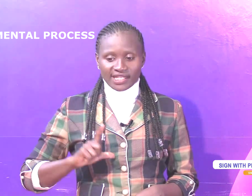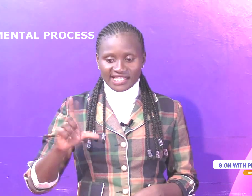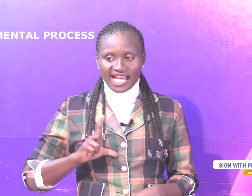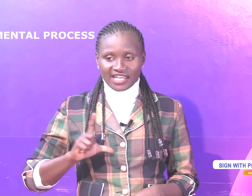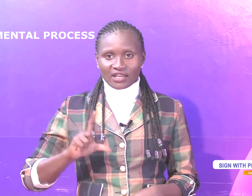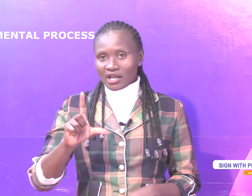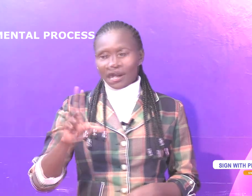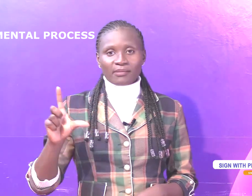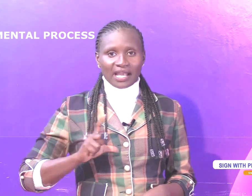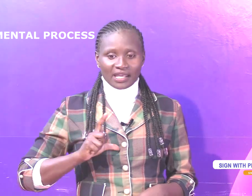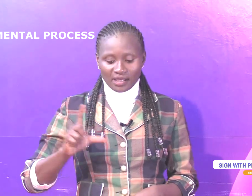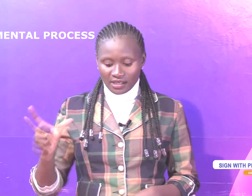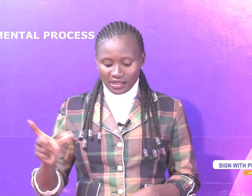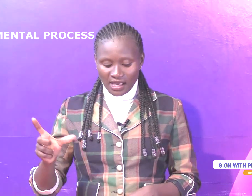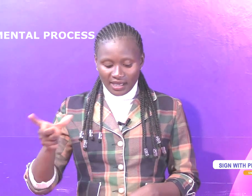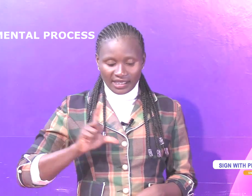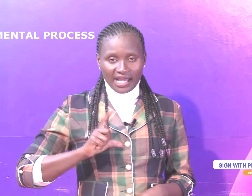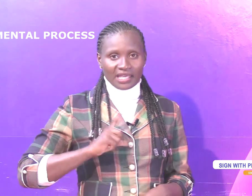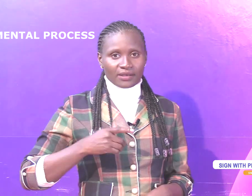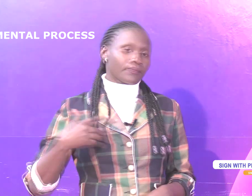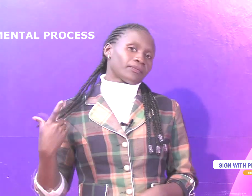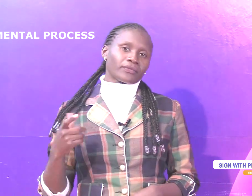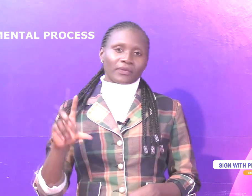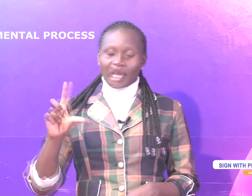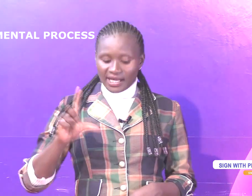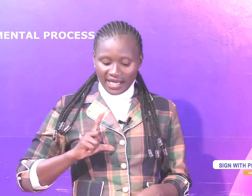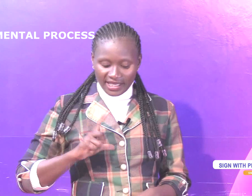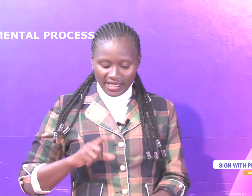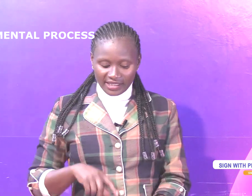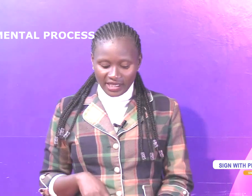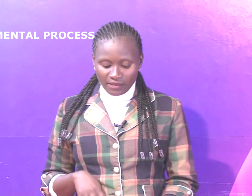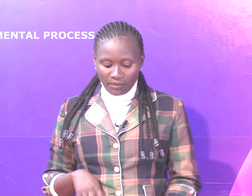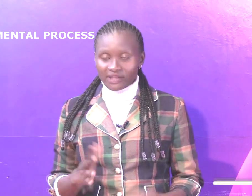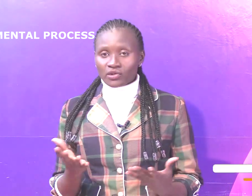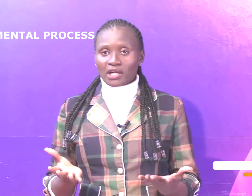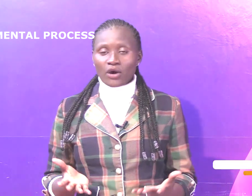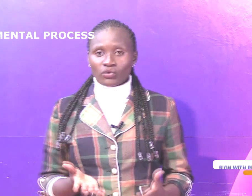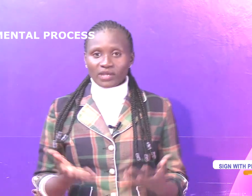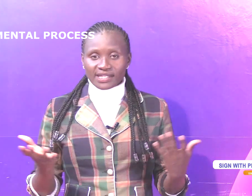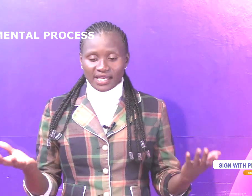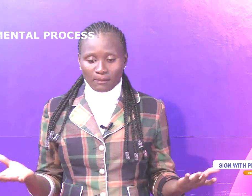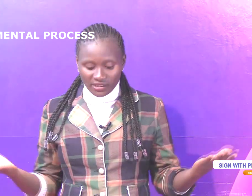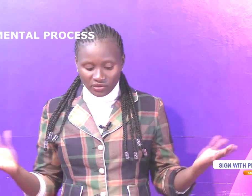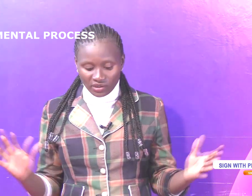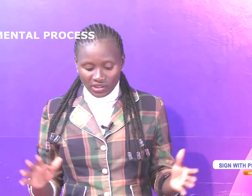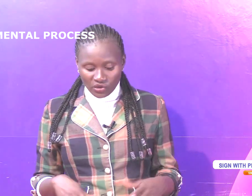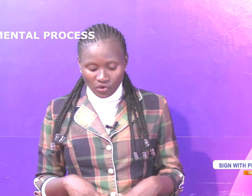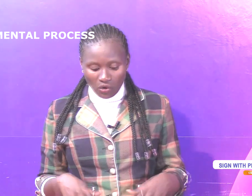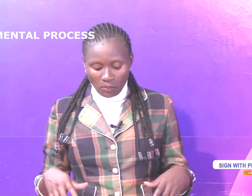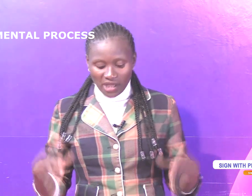Lucky, I'm lucky, lucky, lucky. And then puzzle. How do we sign puzzle? So puzzle,